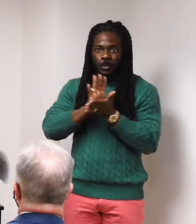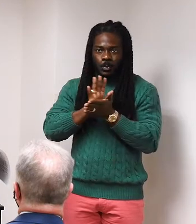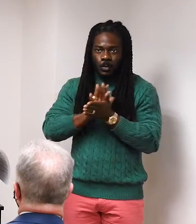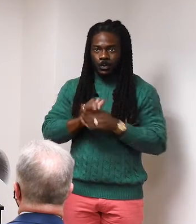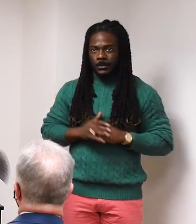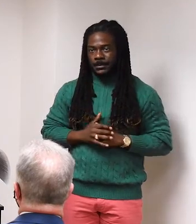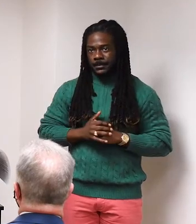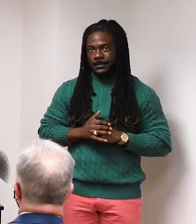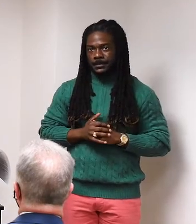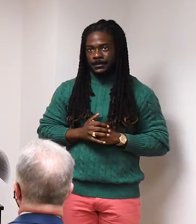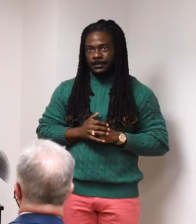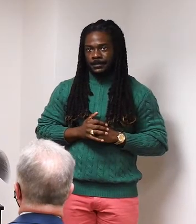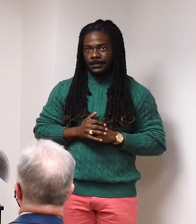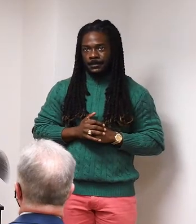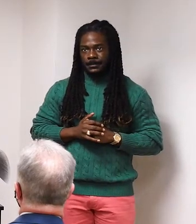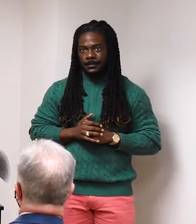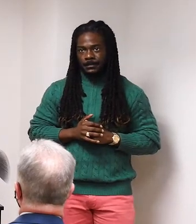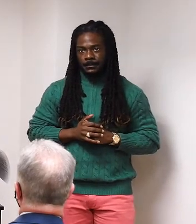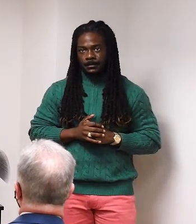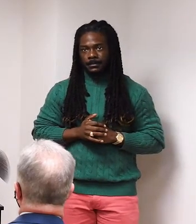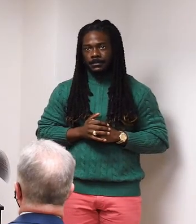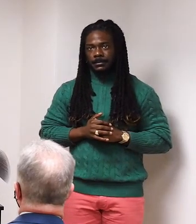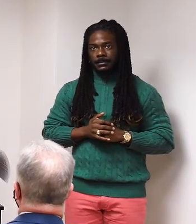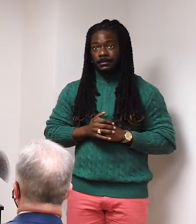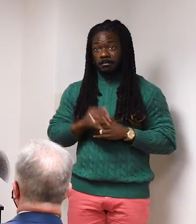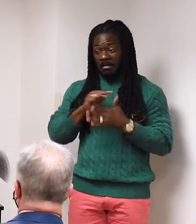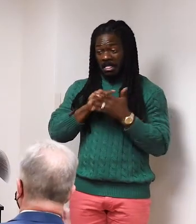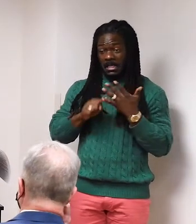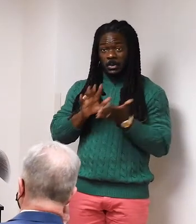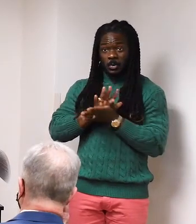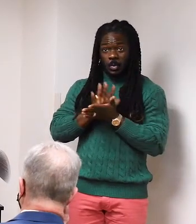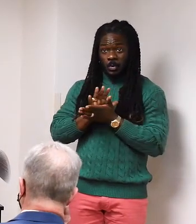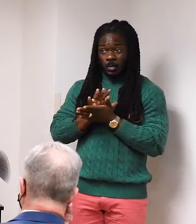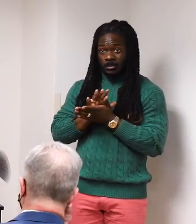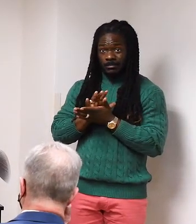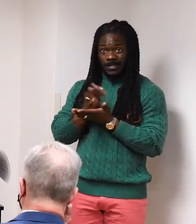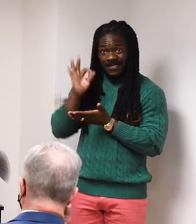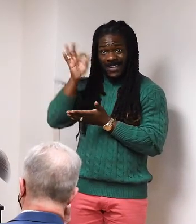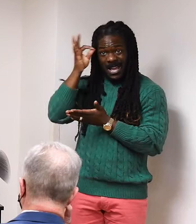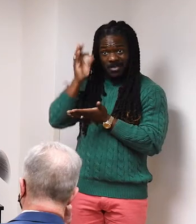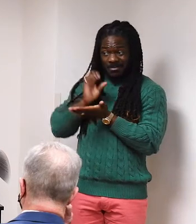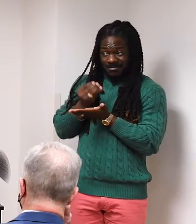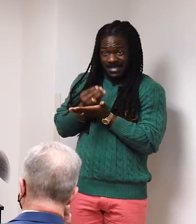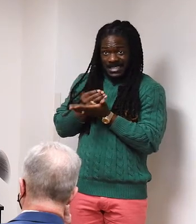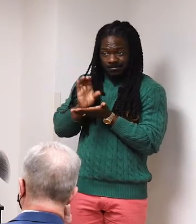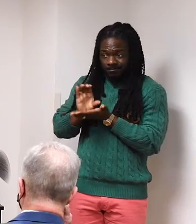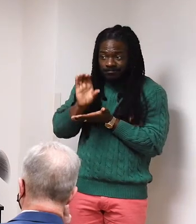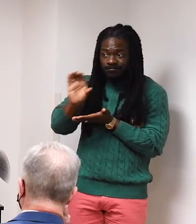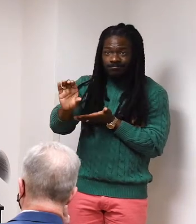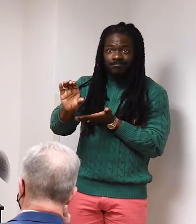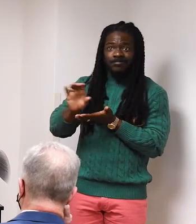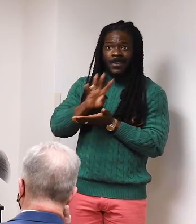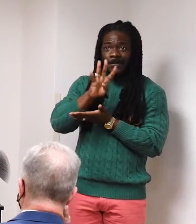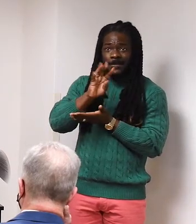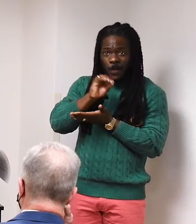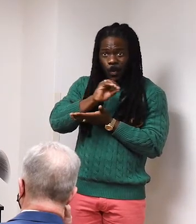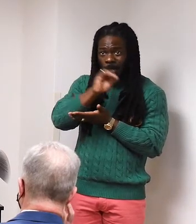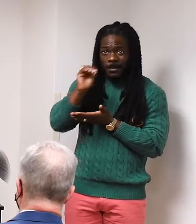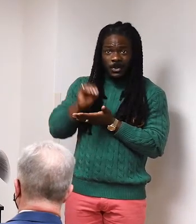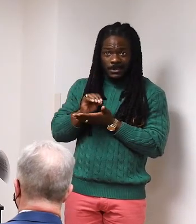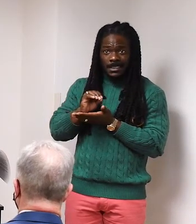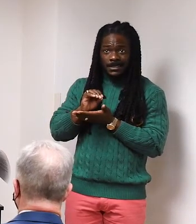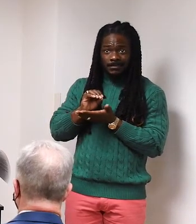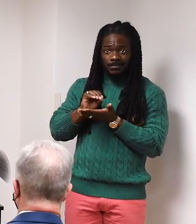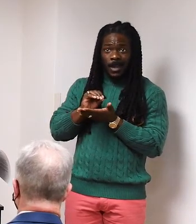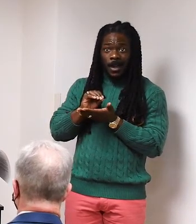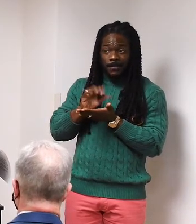in the county. These schools receive federal funding as many as 40% of enrolled